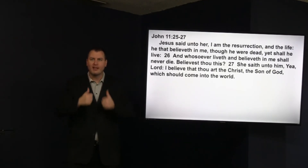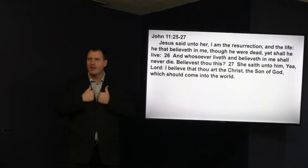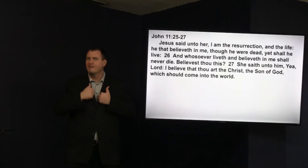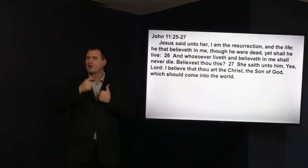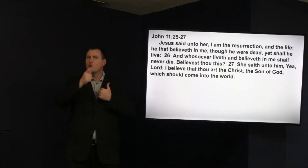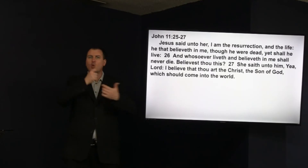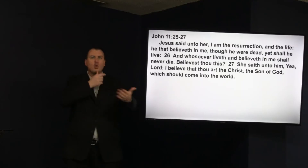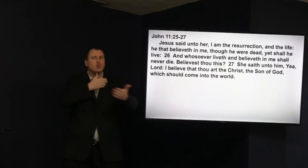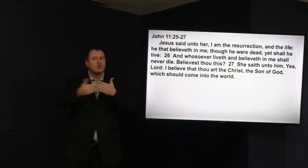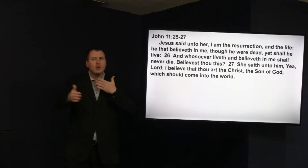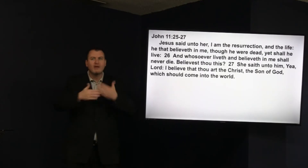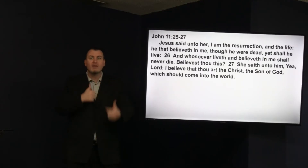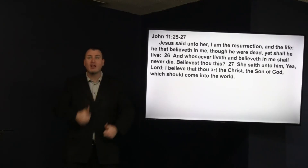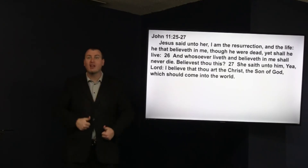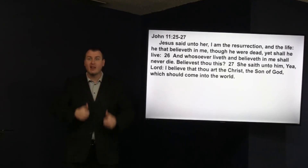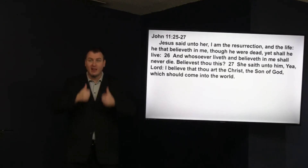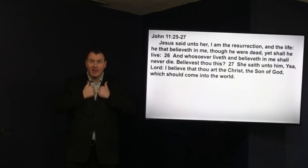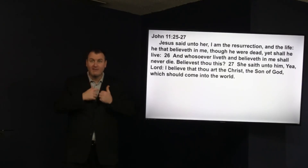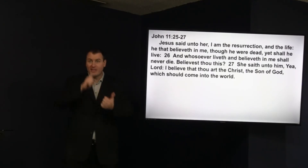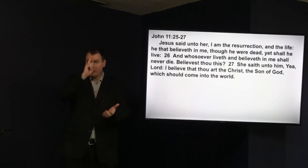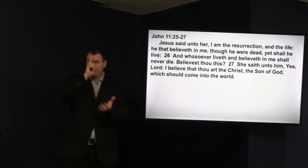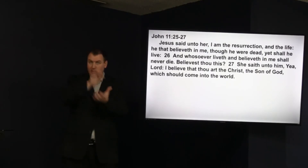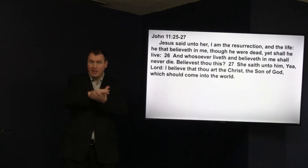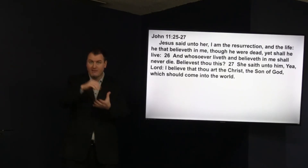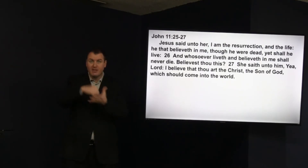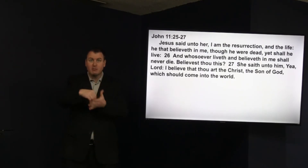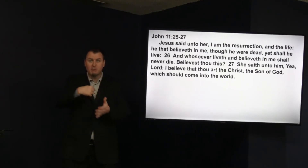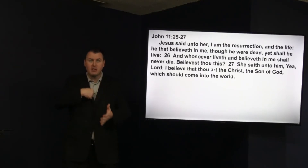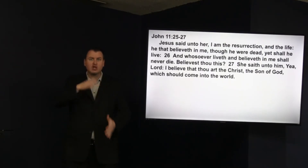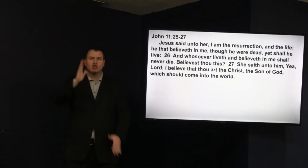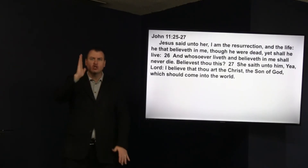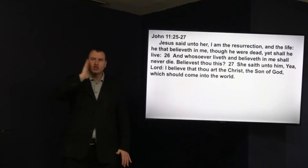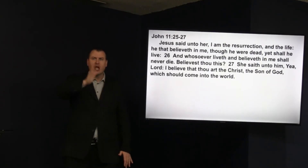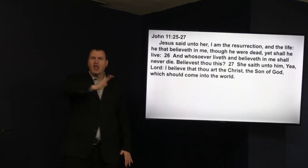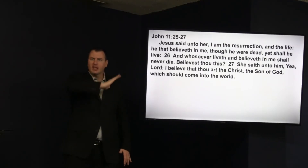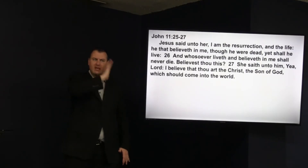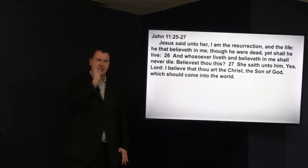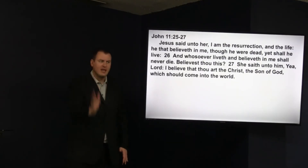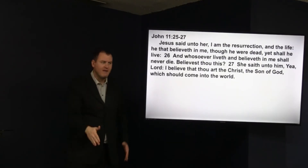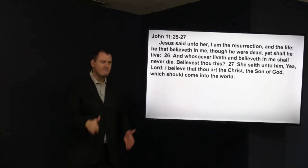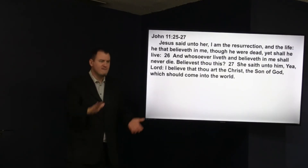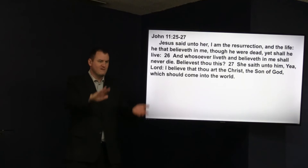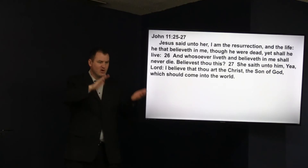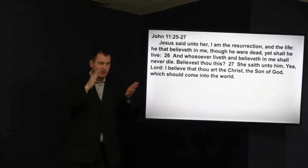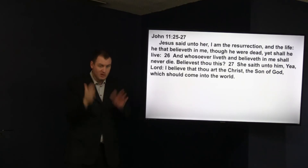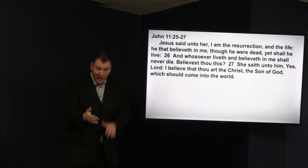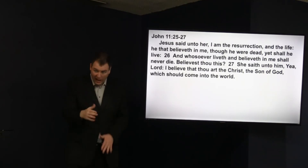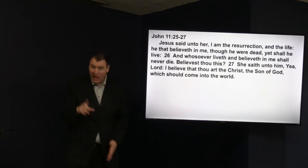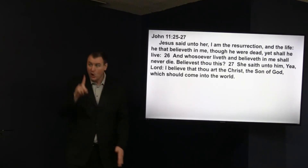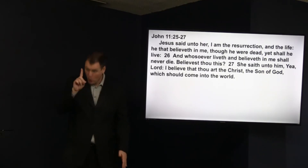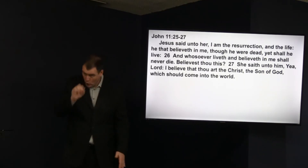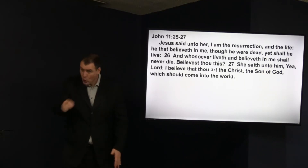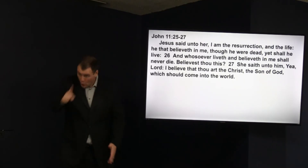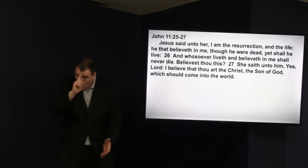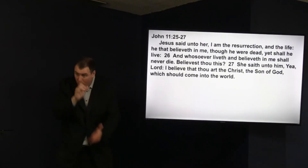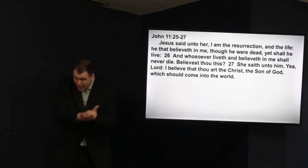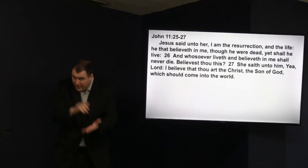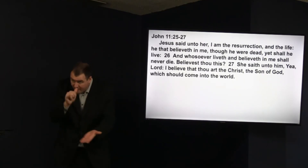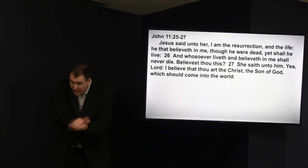shall live. And whosoever liveth and believeth in me shall never die. Do